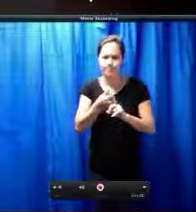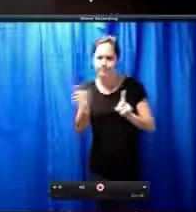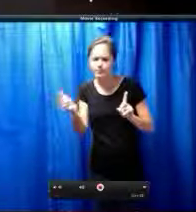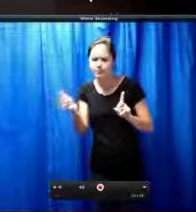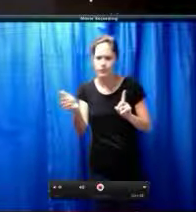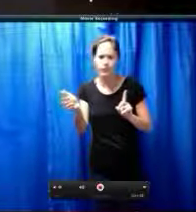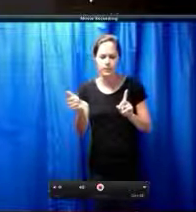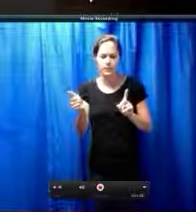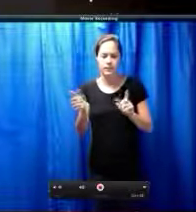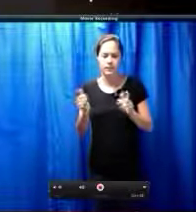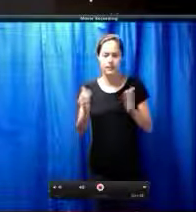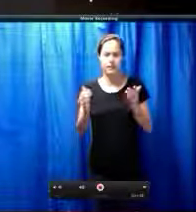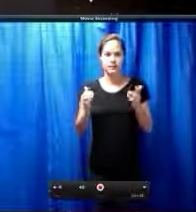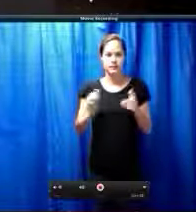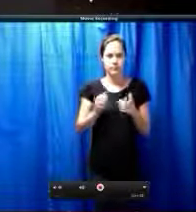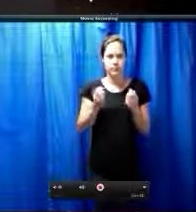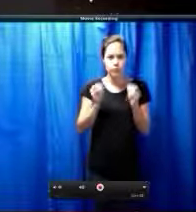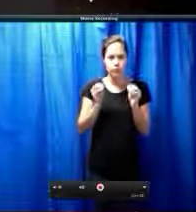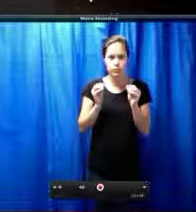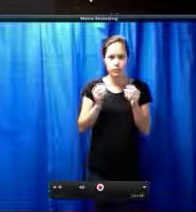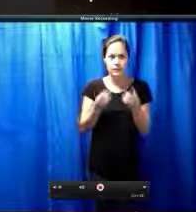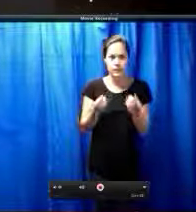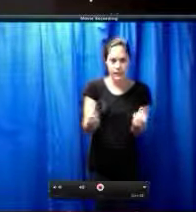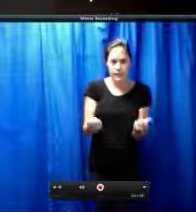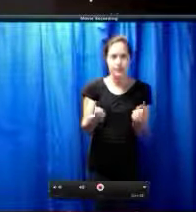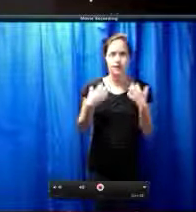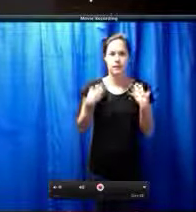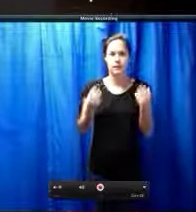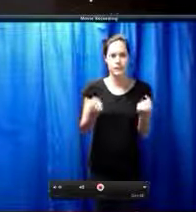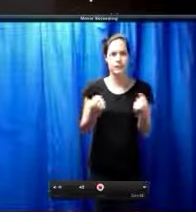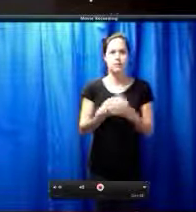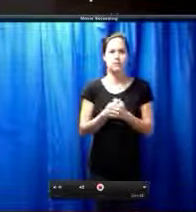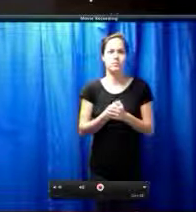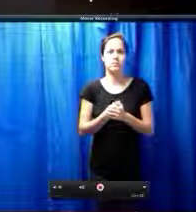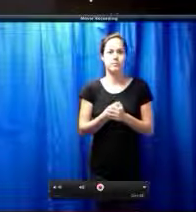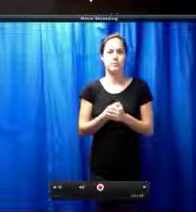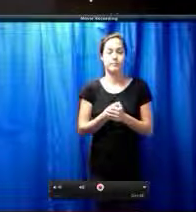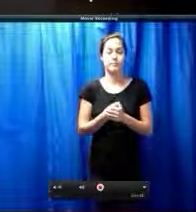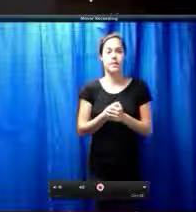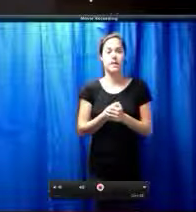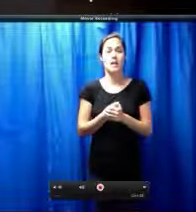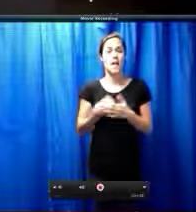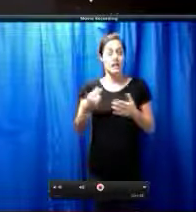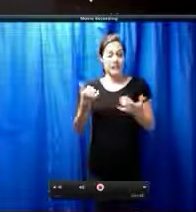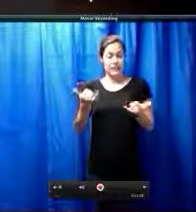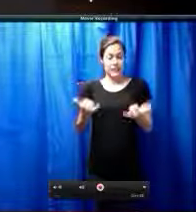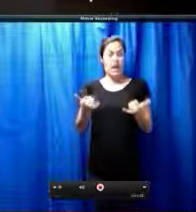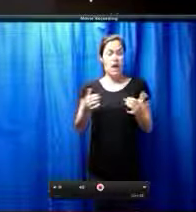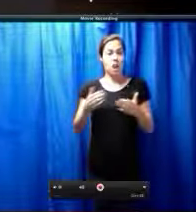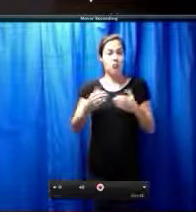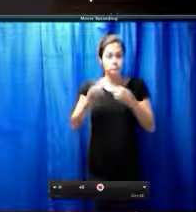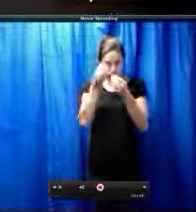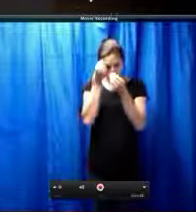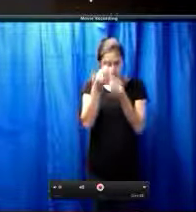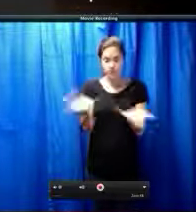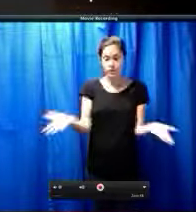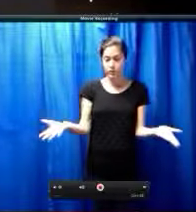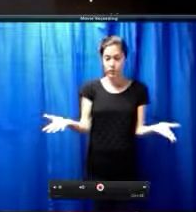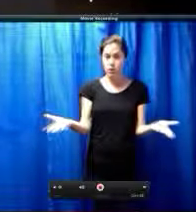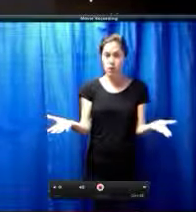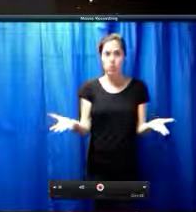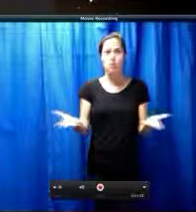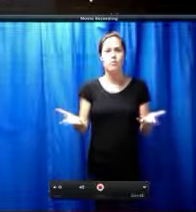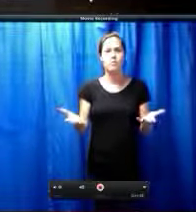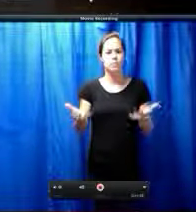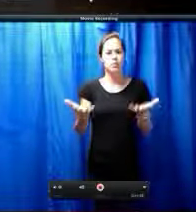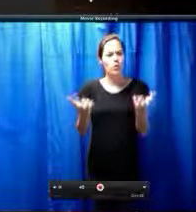public. And I'm excited to be able to come and share this information with y'all because oral cancers are something that are happening much and much more early. So